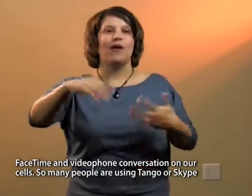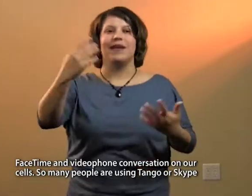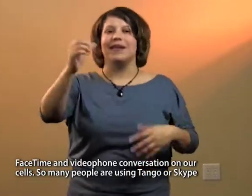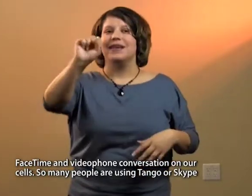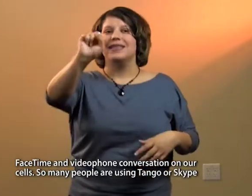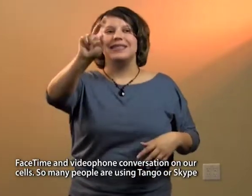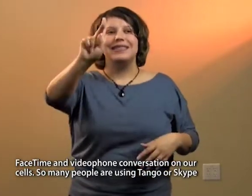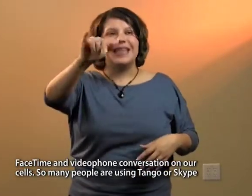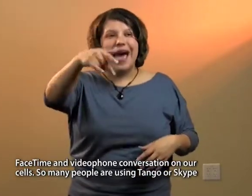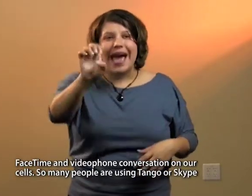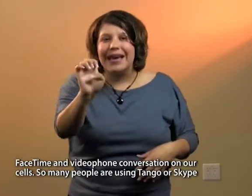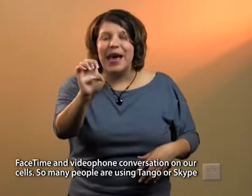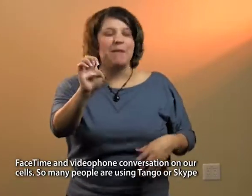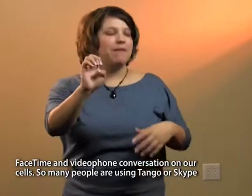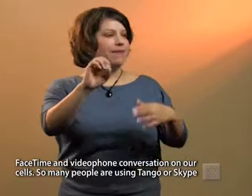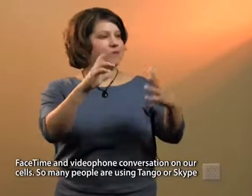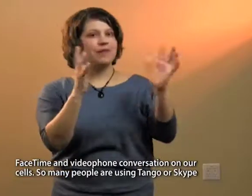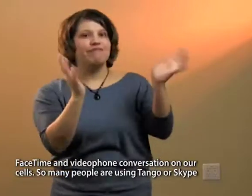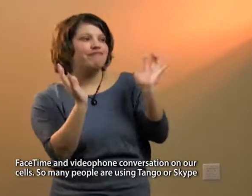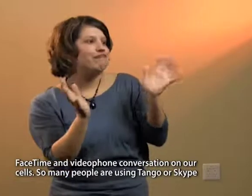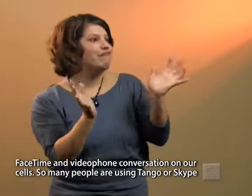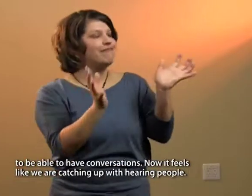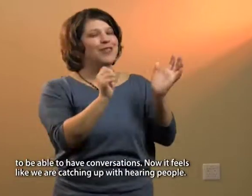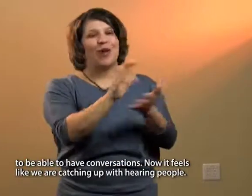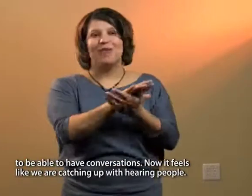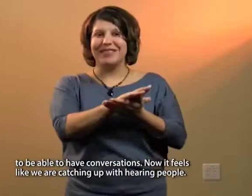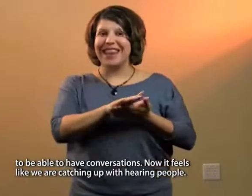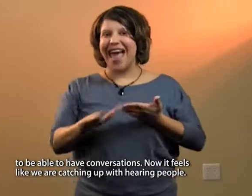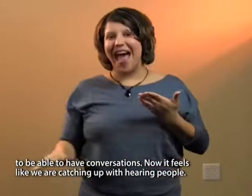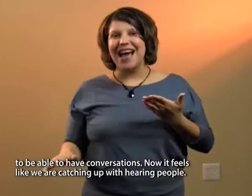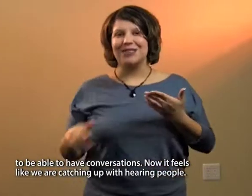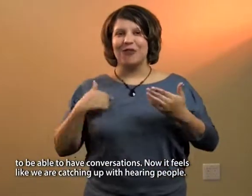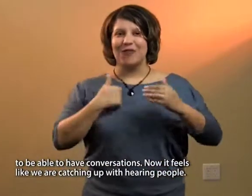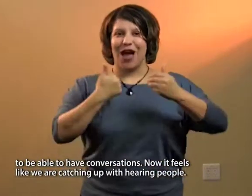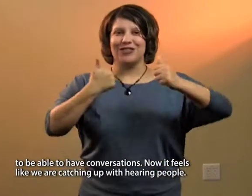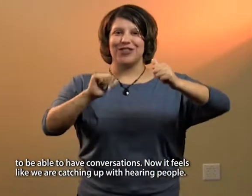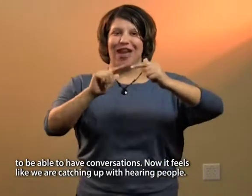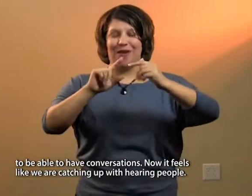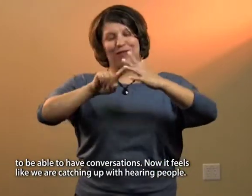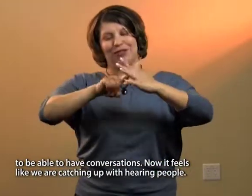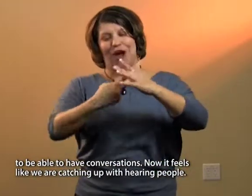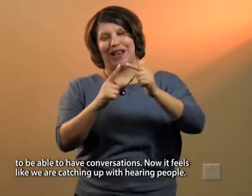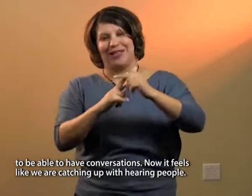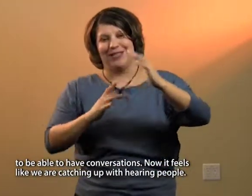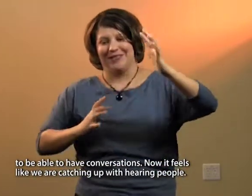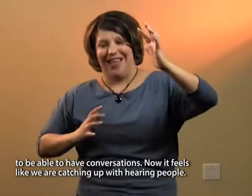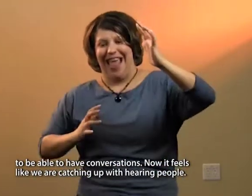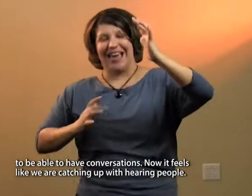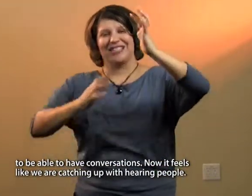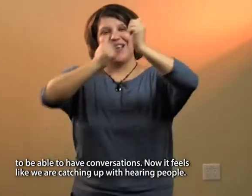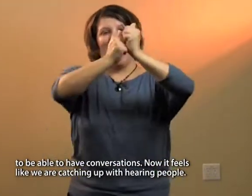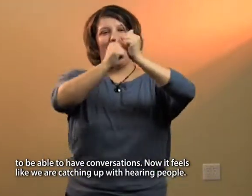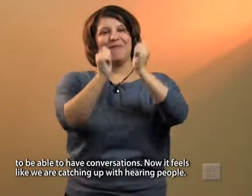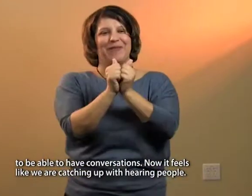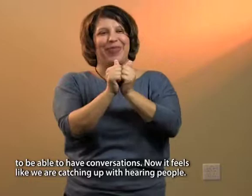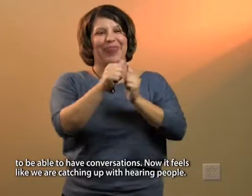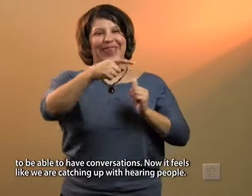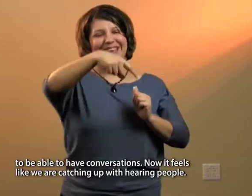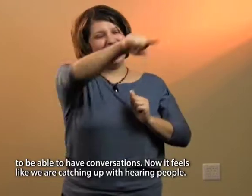are using tango or skype to be able to have conversations so now it feels like we're trying